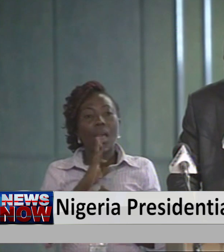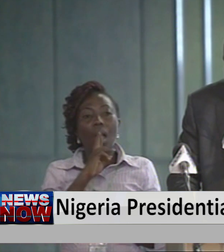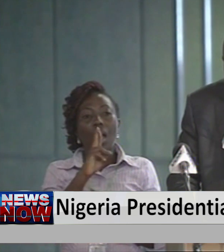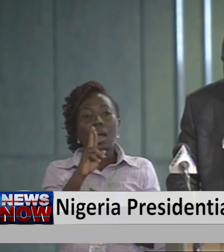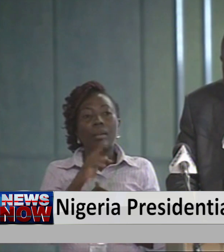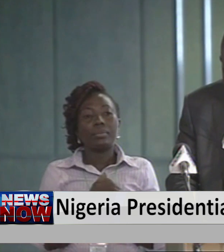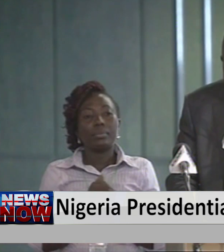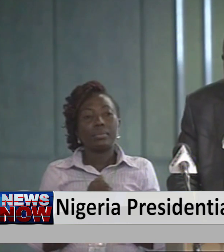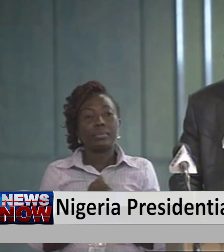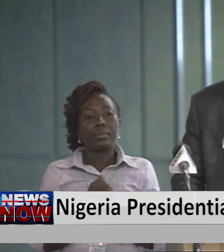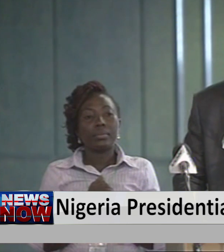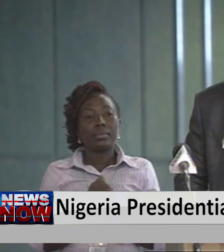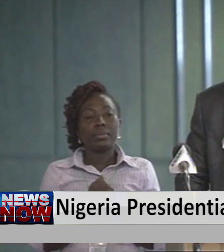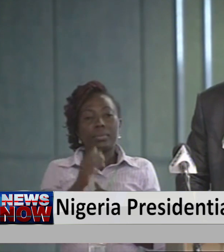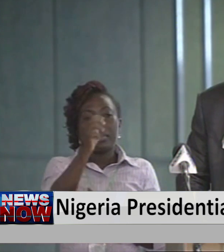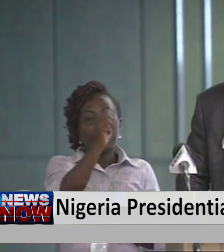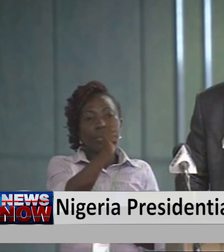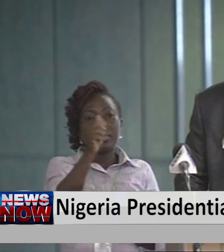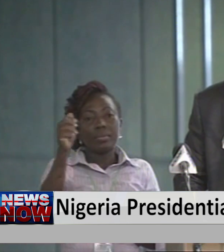are AA